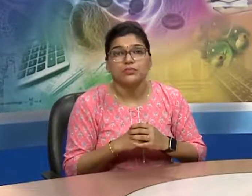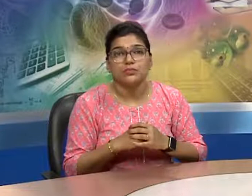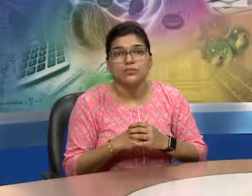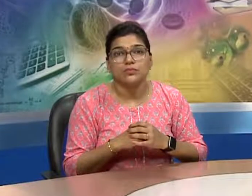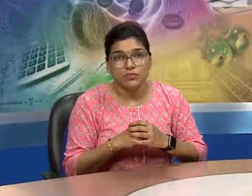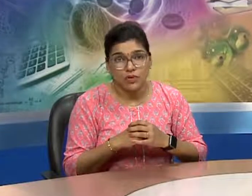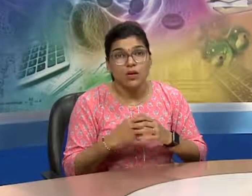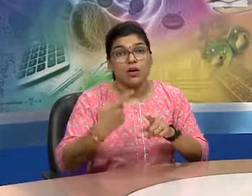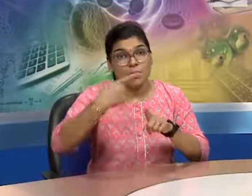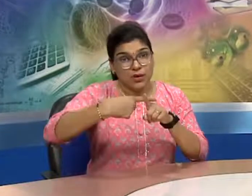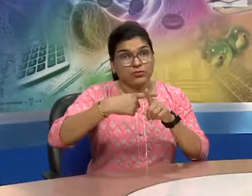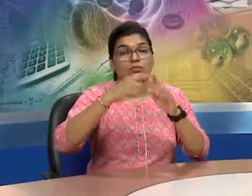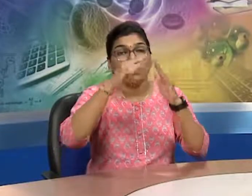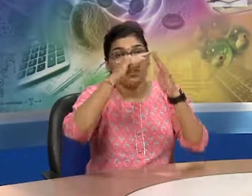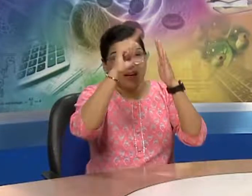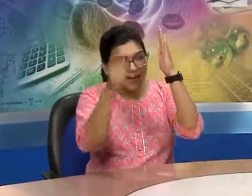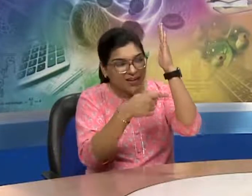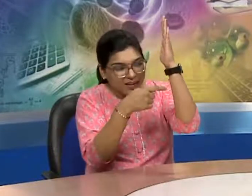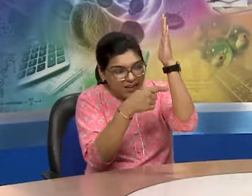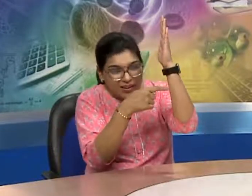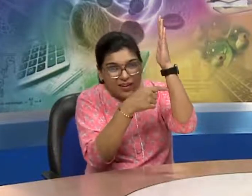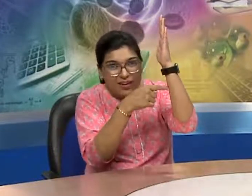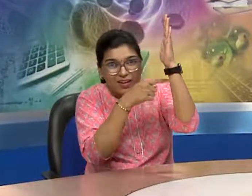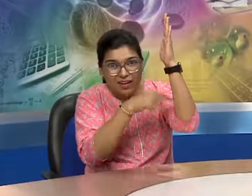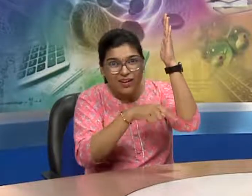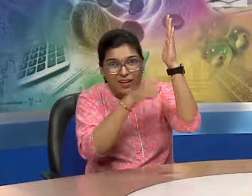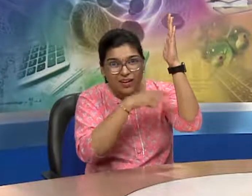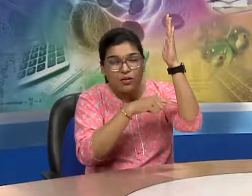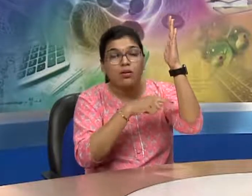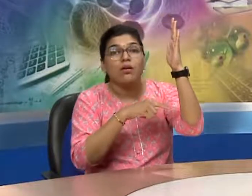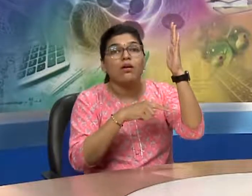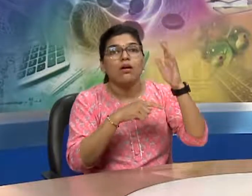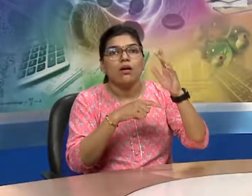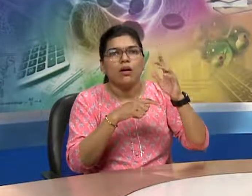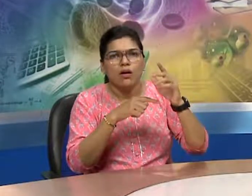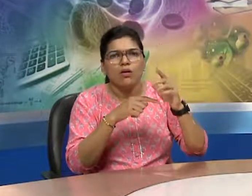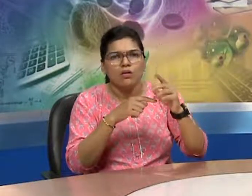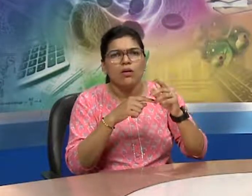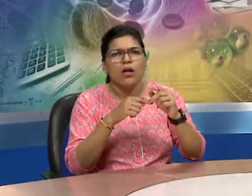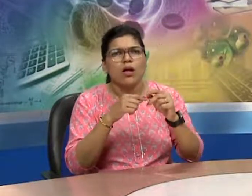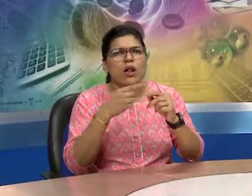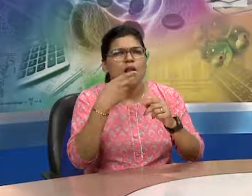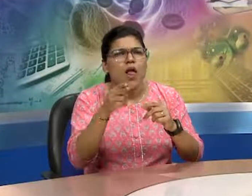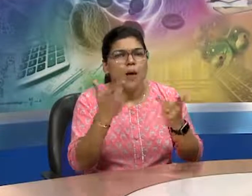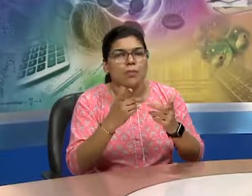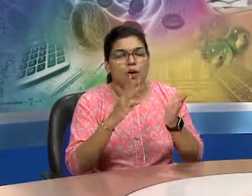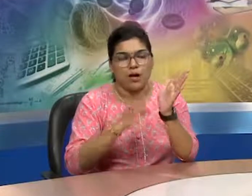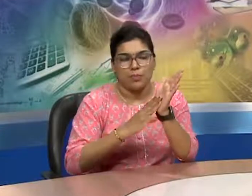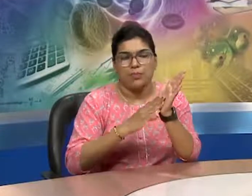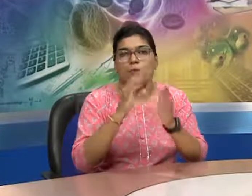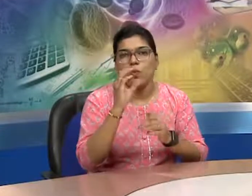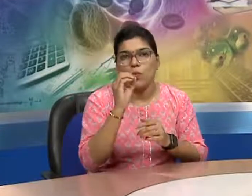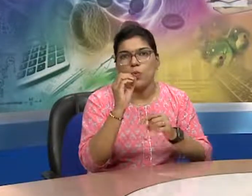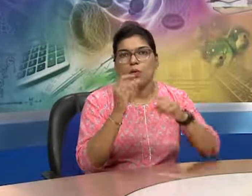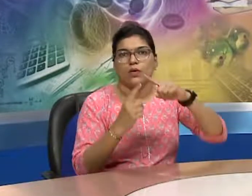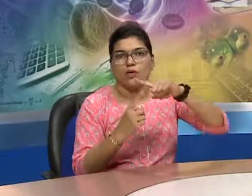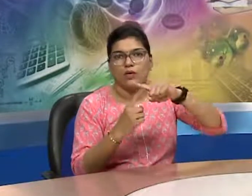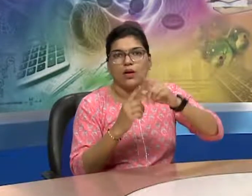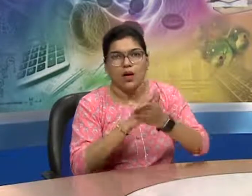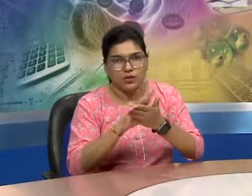moth larvae feed on the shoot serpentine leaf miner.